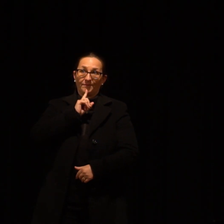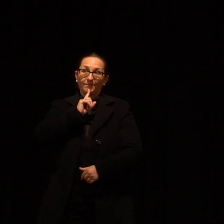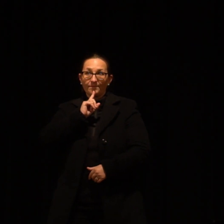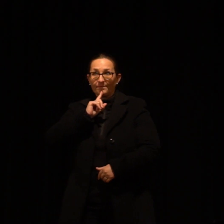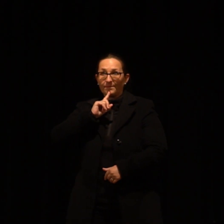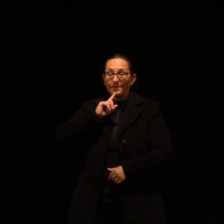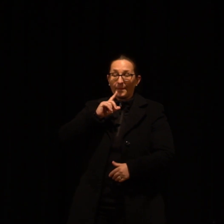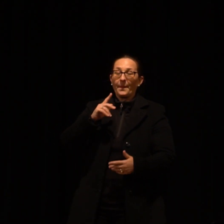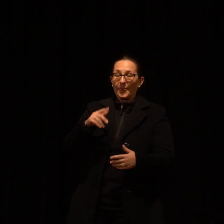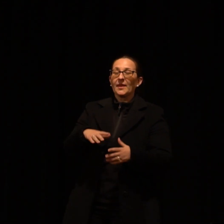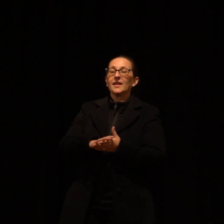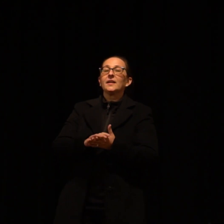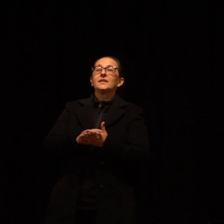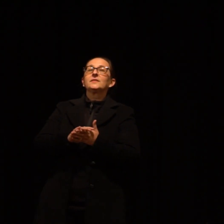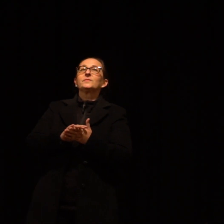I was born deaf.